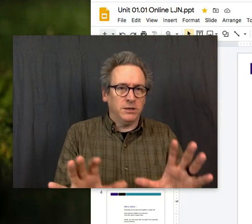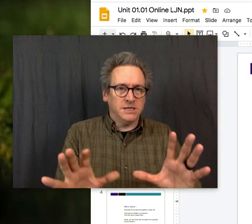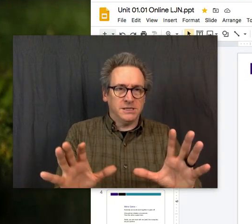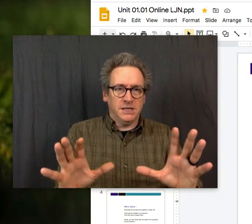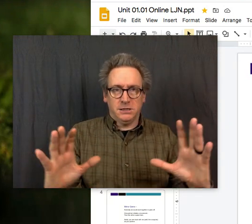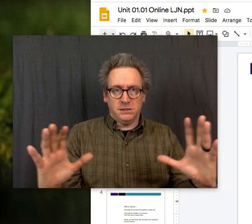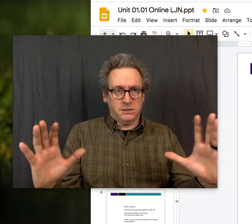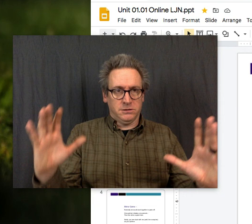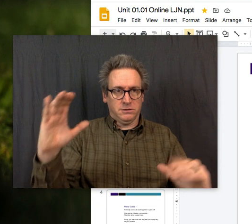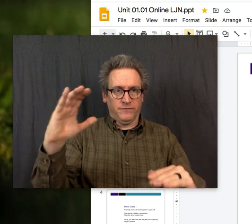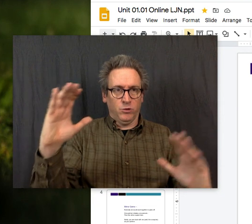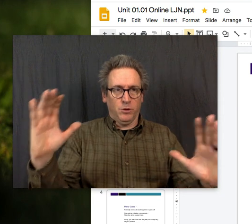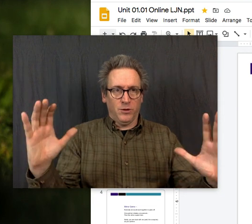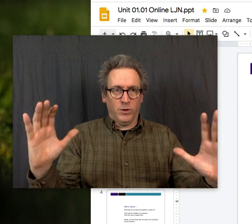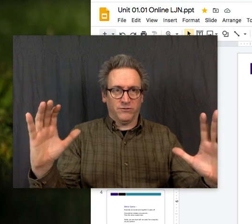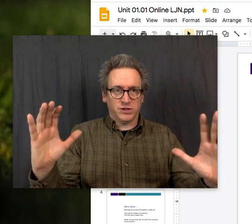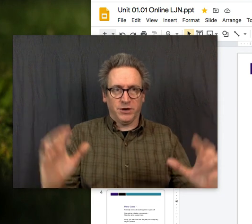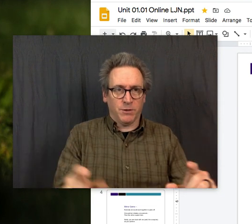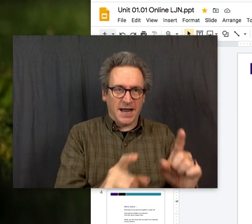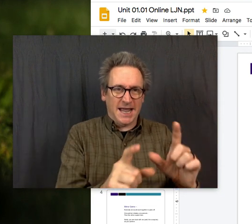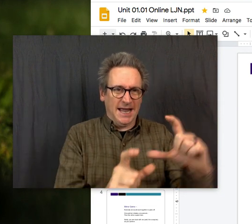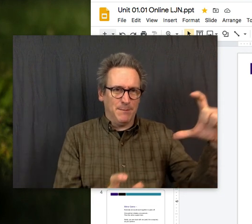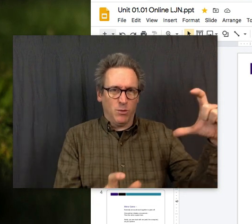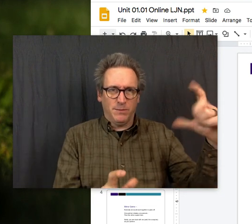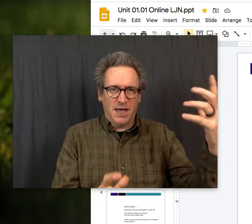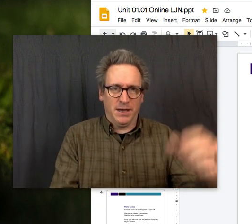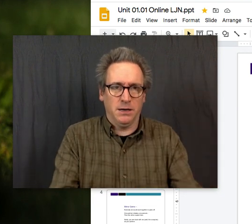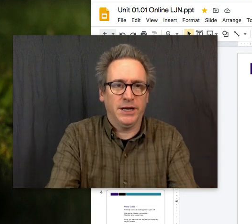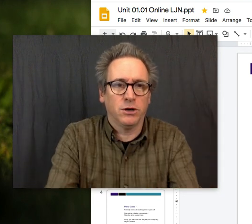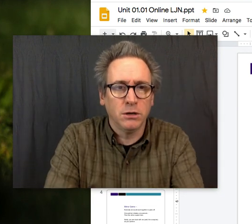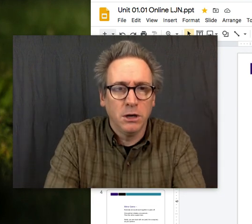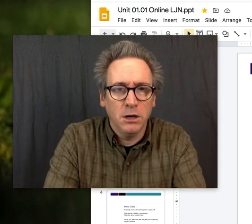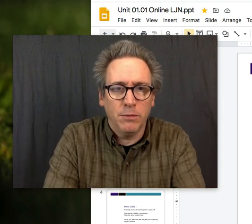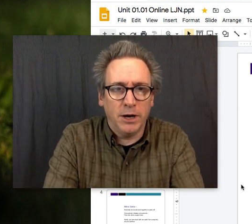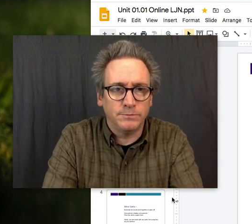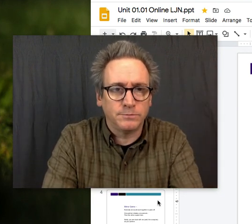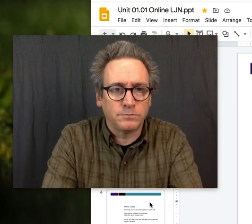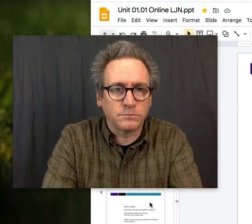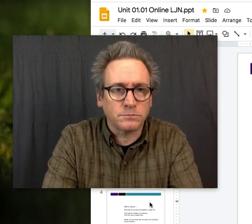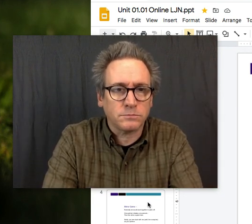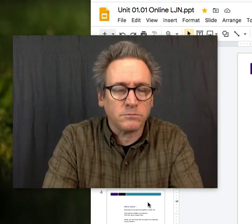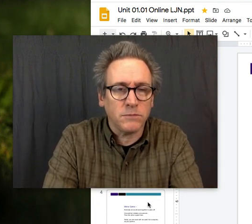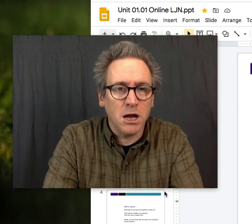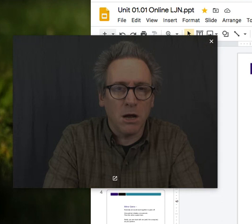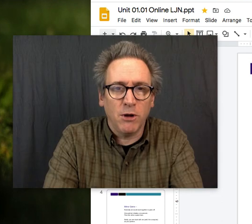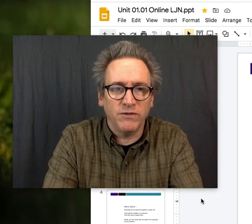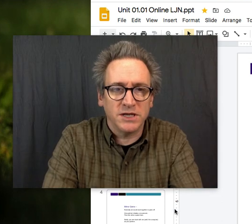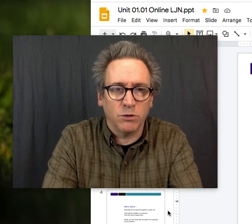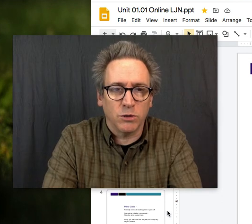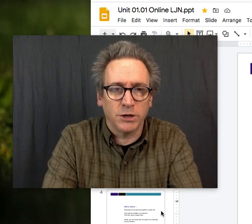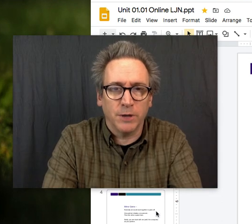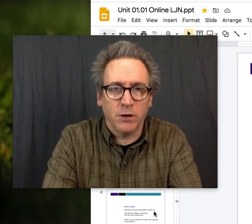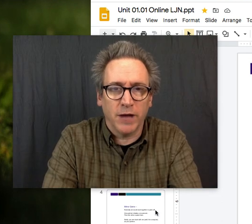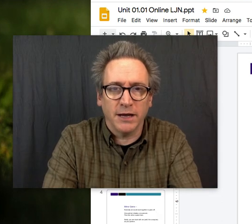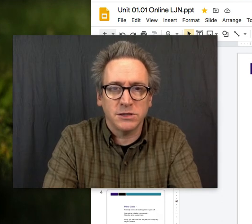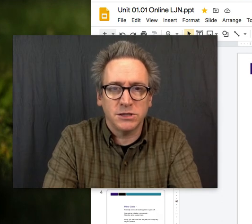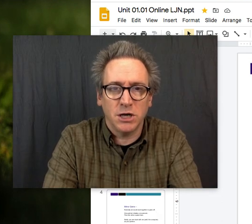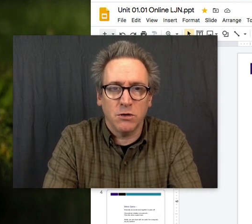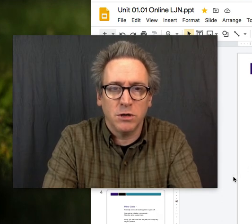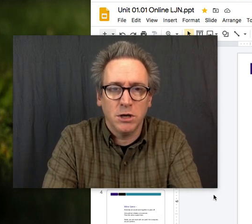Hopefully this is viewable on whatever screen you're on. I can't get my webcam any bigger, but hopefully this will work.